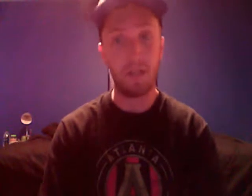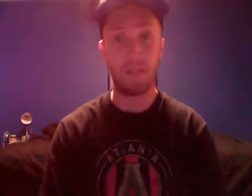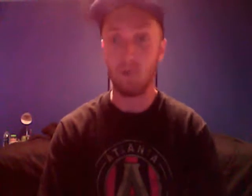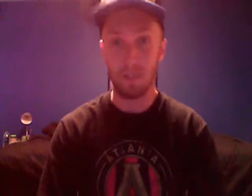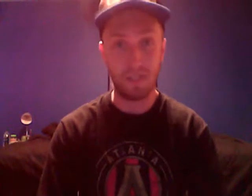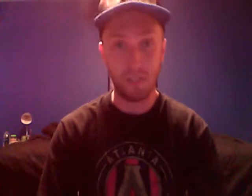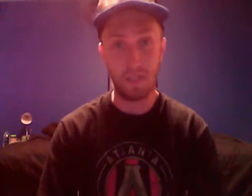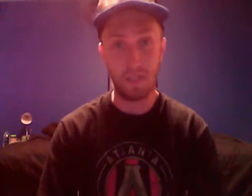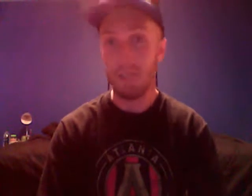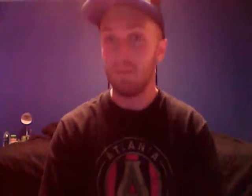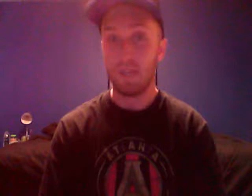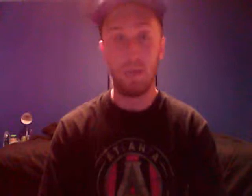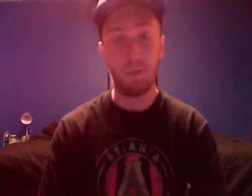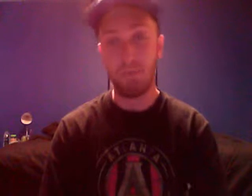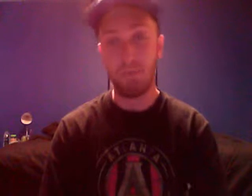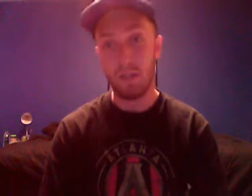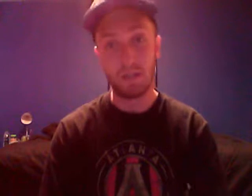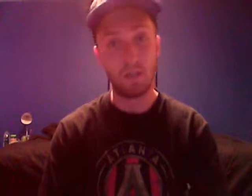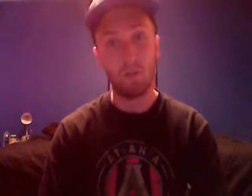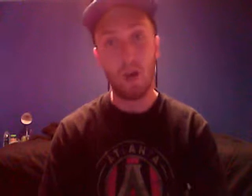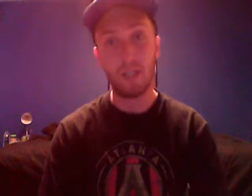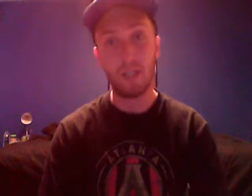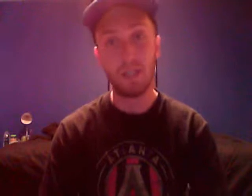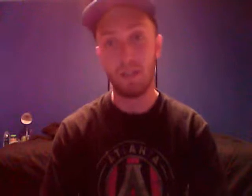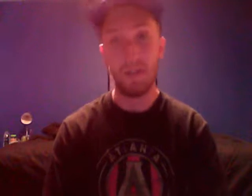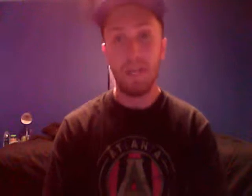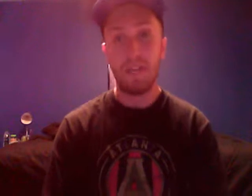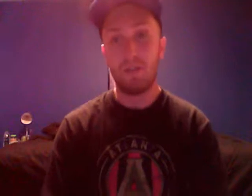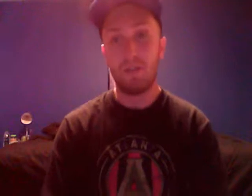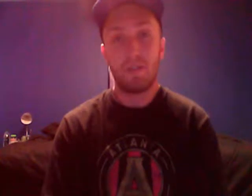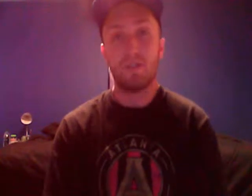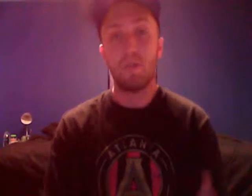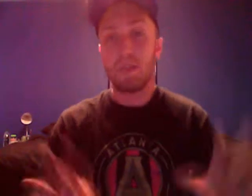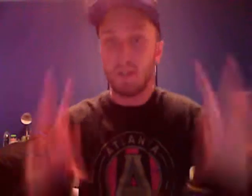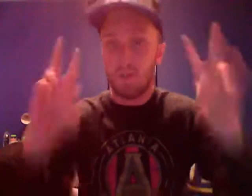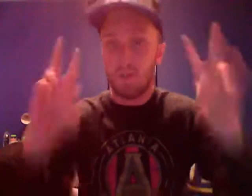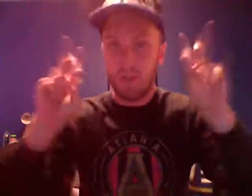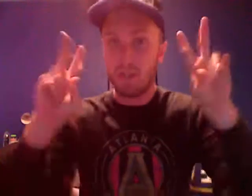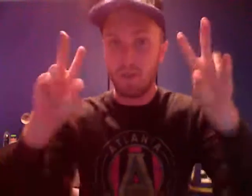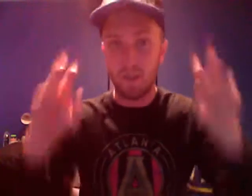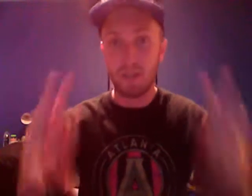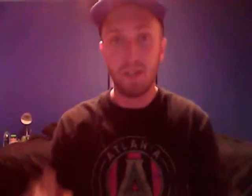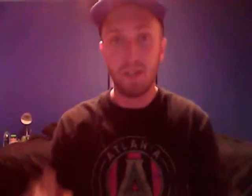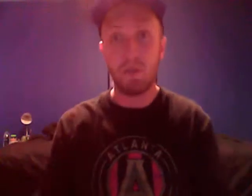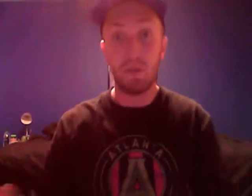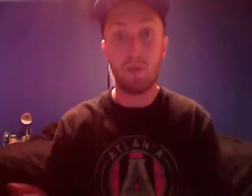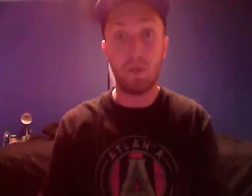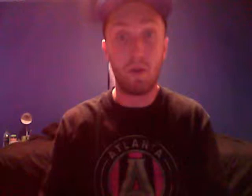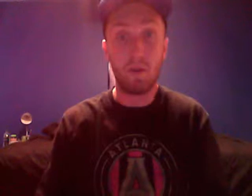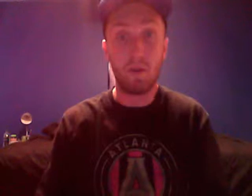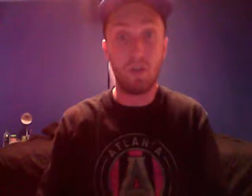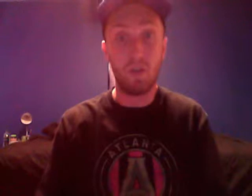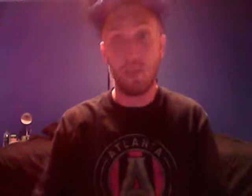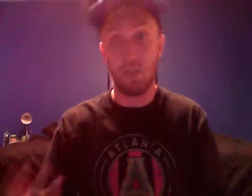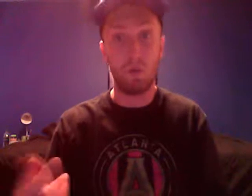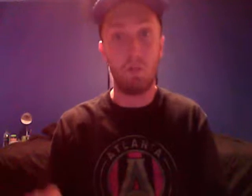lack of organization, it was embarrassing to watch. As they're doing like these fancy flicks, but in truth, all they're doing is just doing little